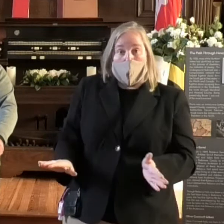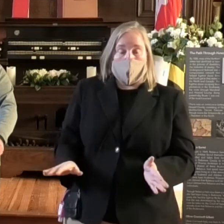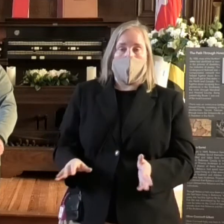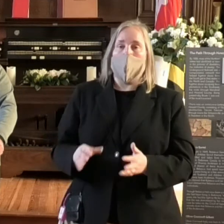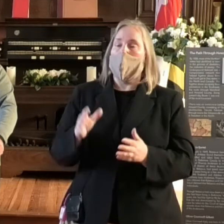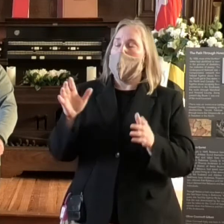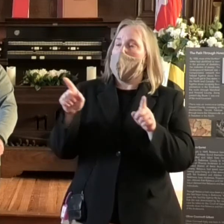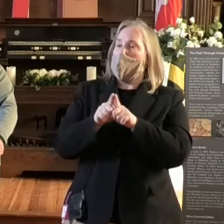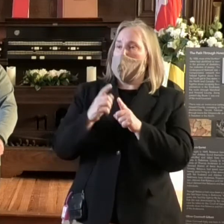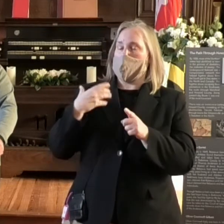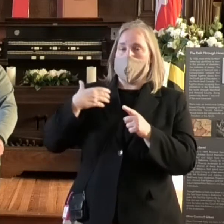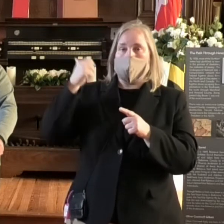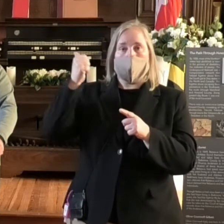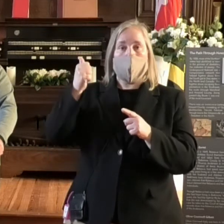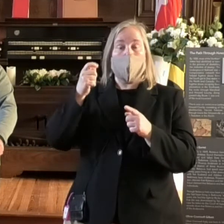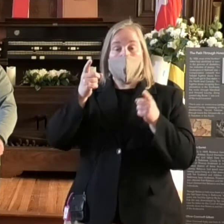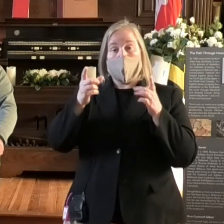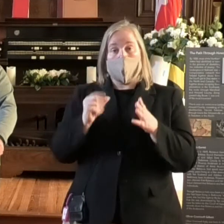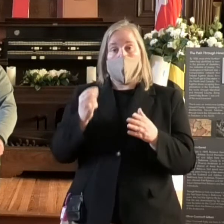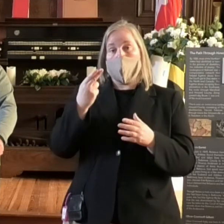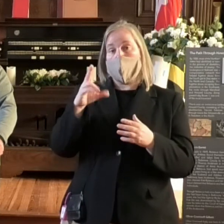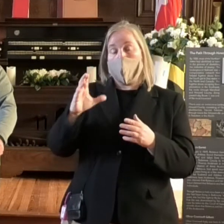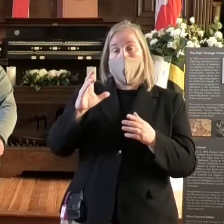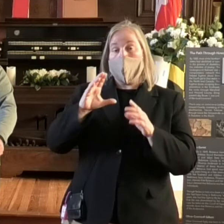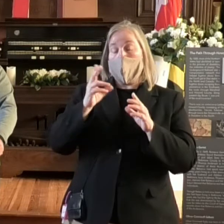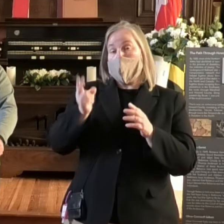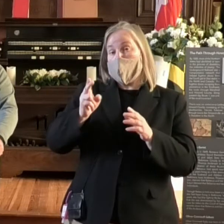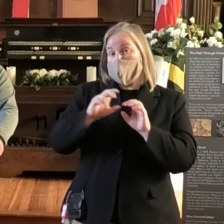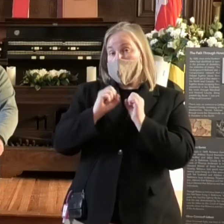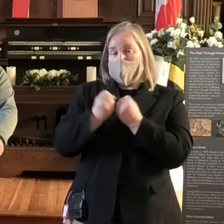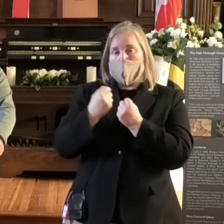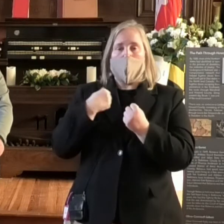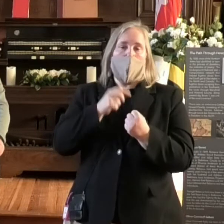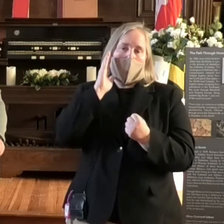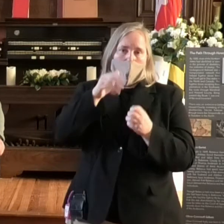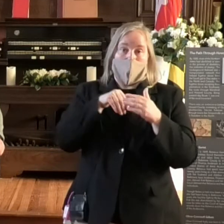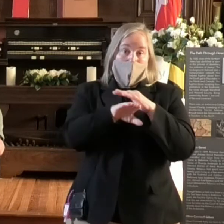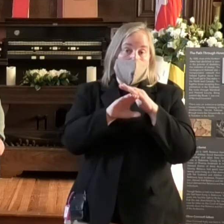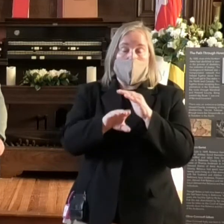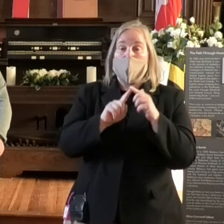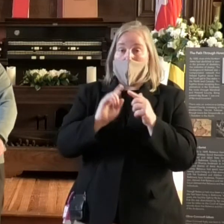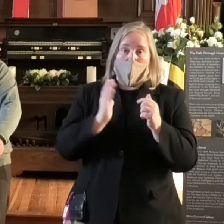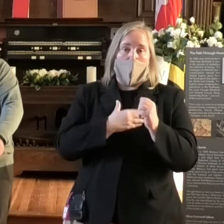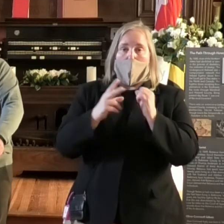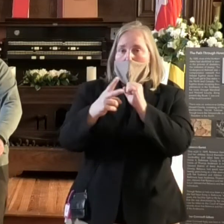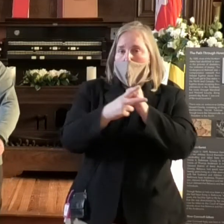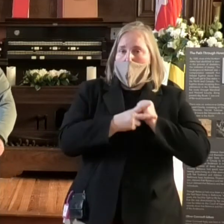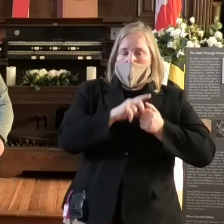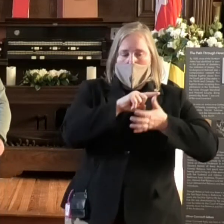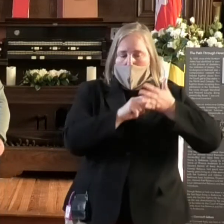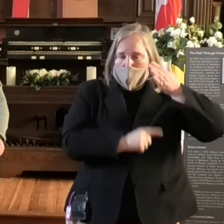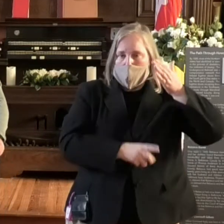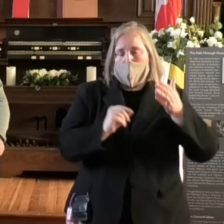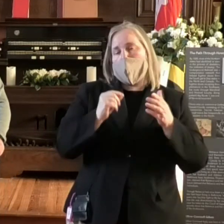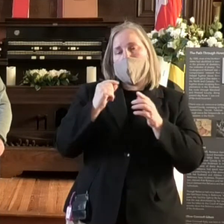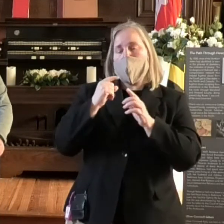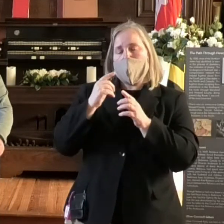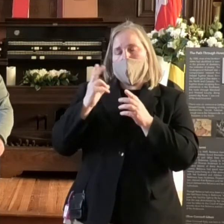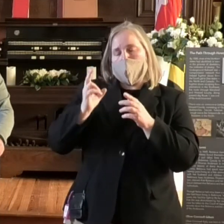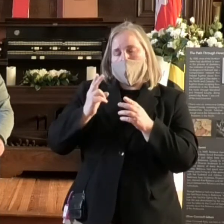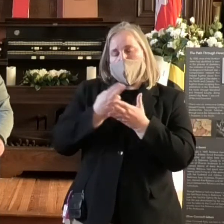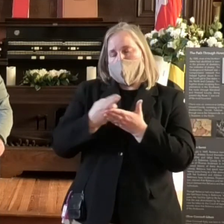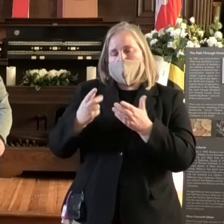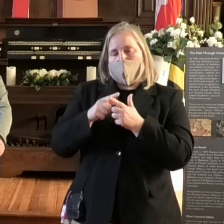As the executive director of the Howard County Historical Society, we will have access to our archives as well as resources from other historical